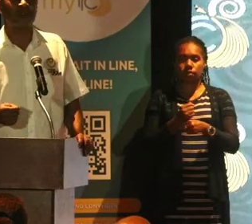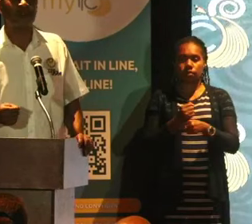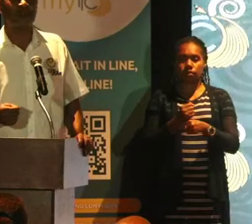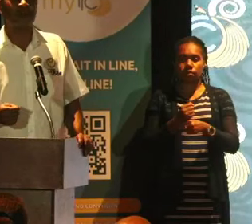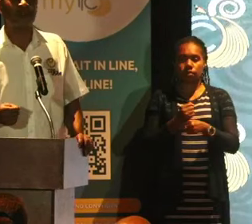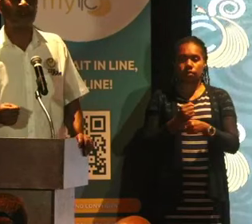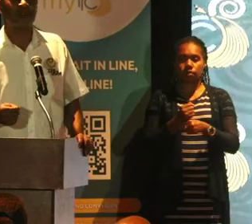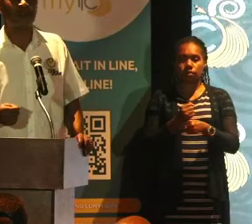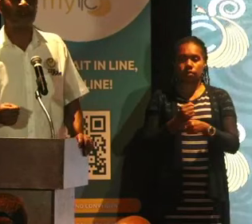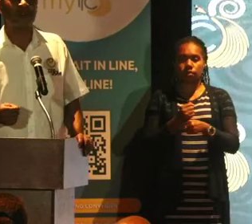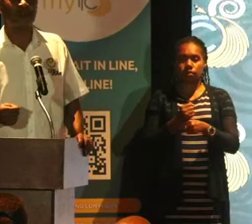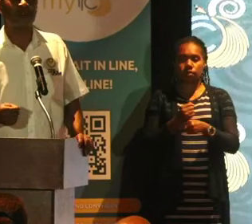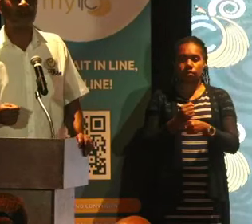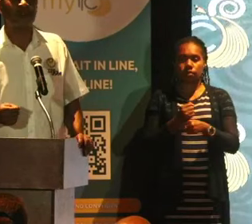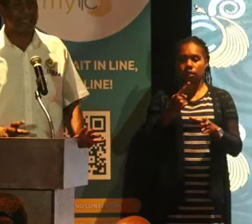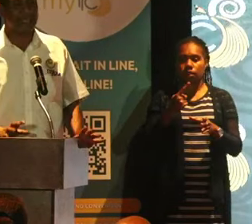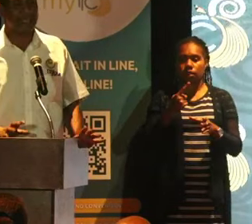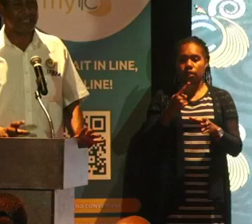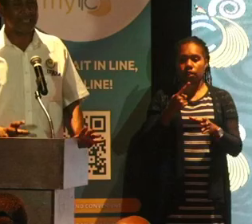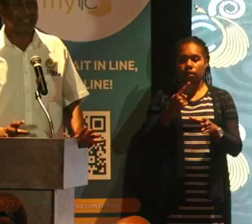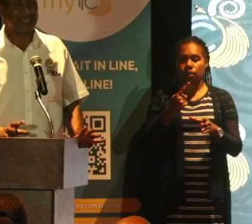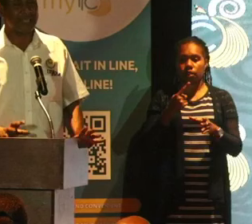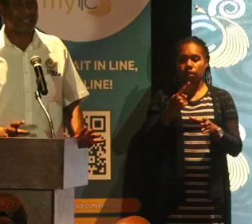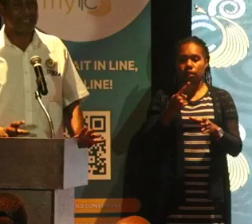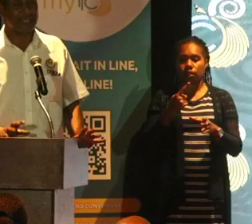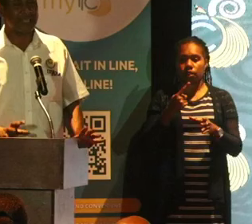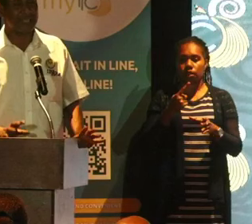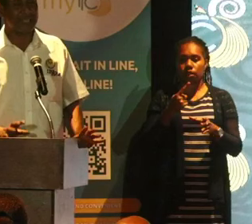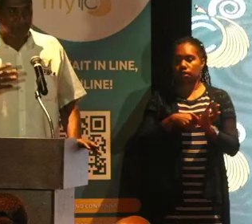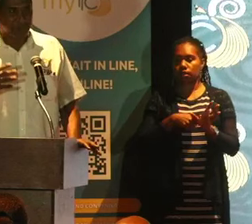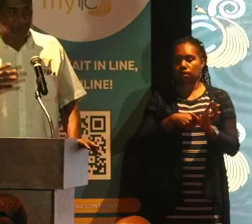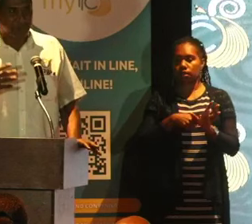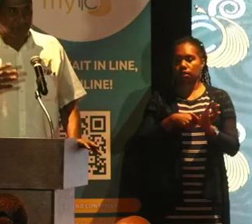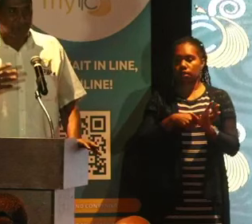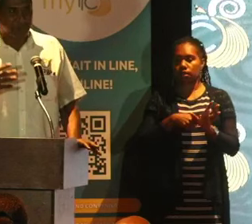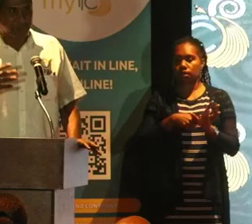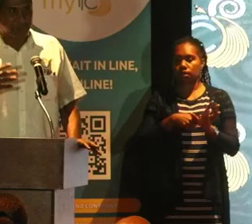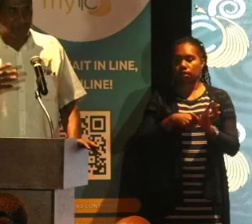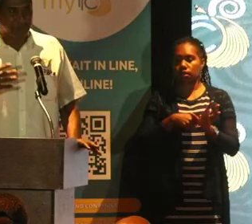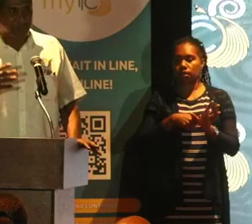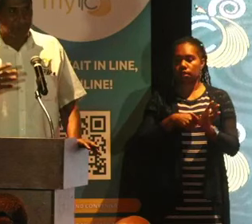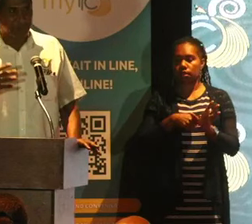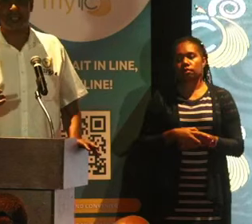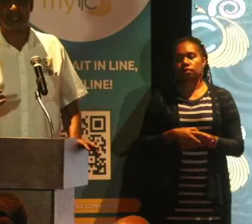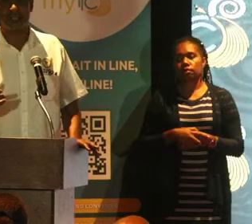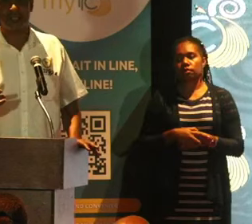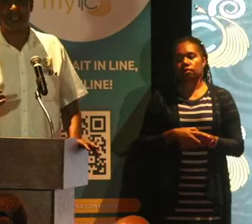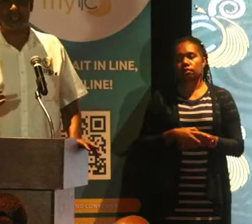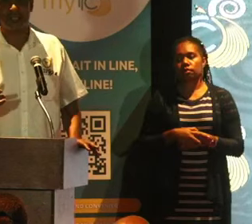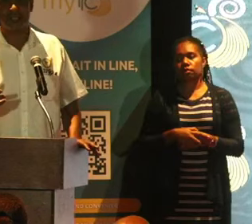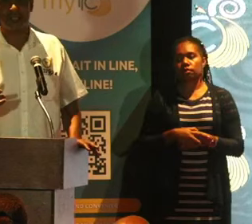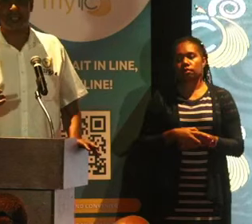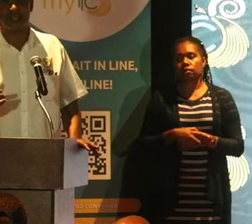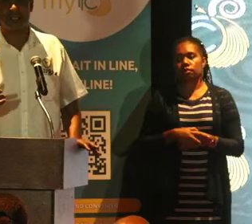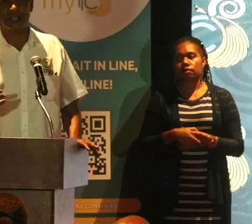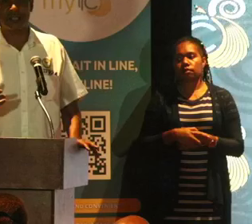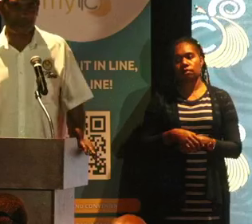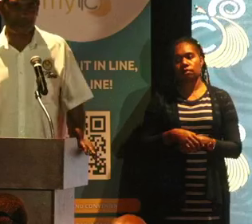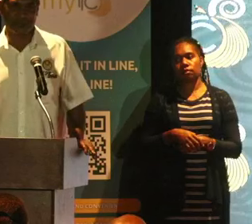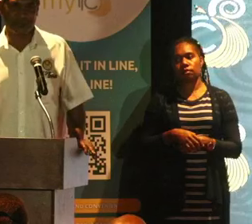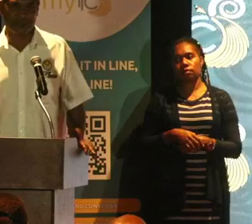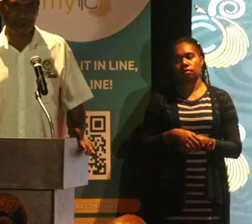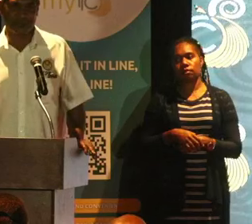lodge annual returns every year. That's it. If you can't confuse yourself by saying that, oh, because I'm a company, I